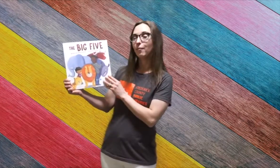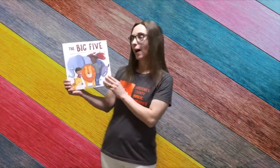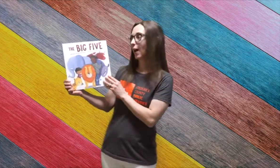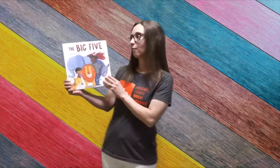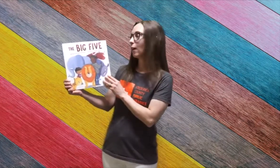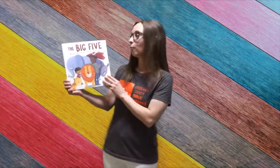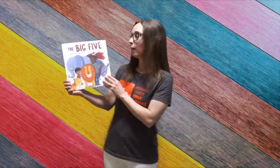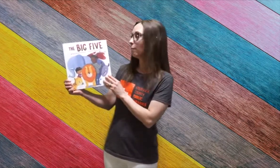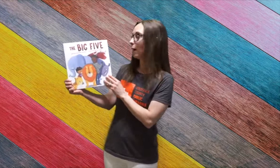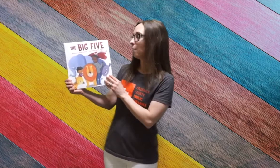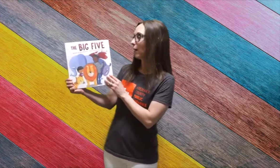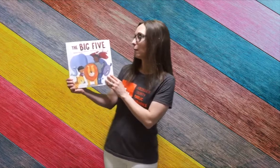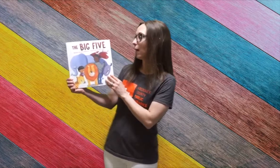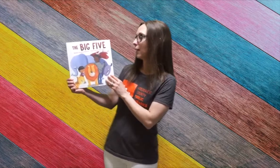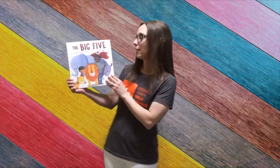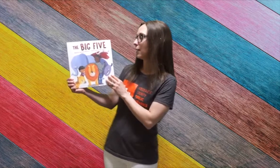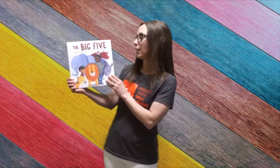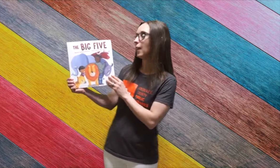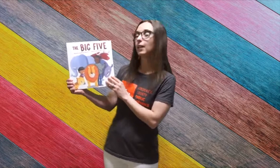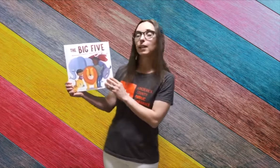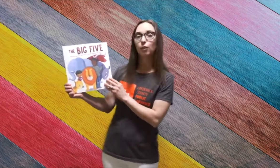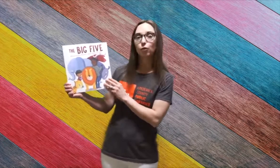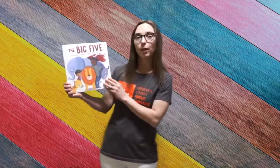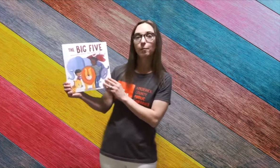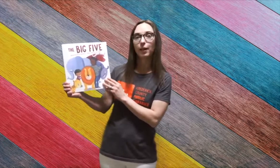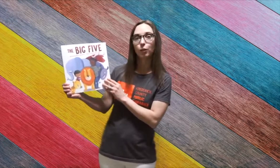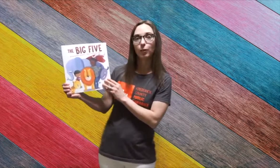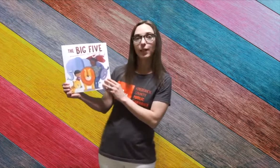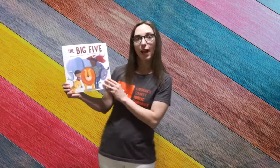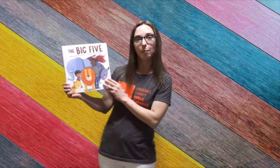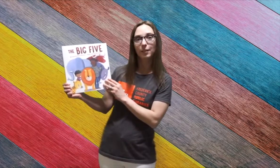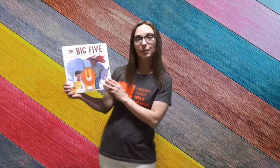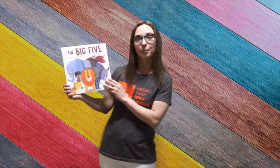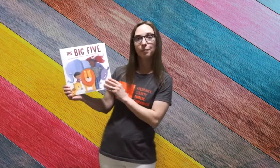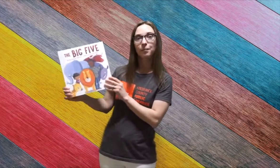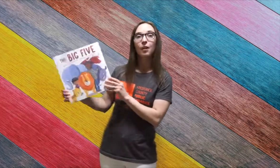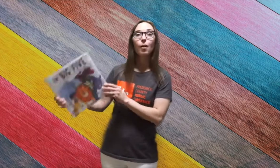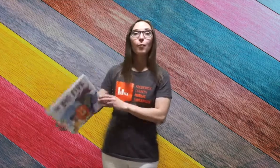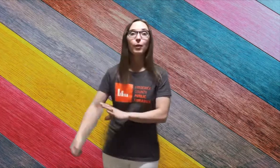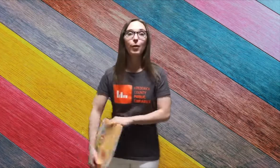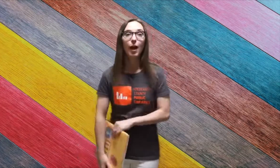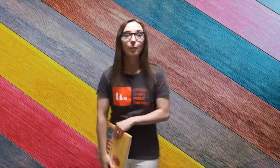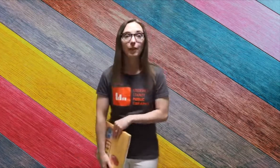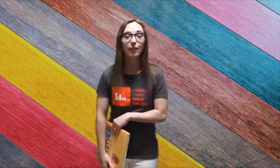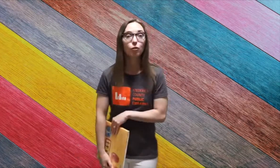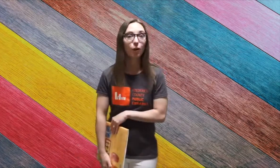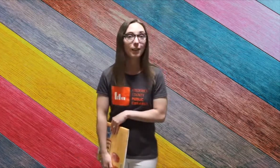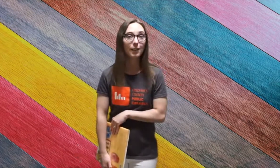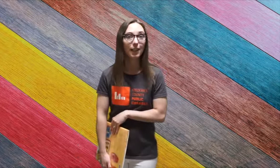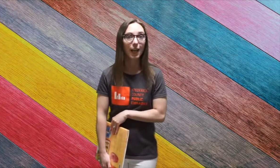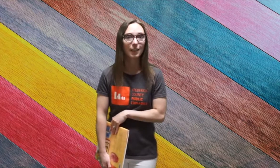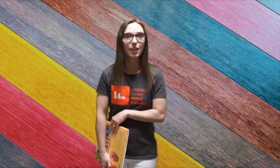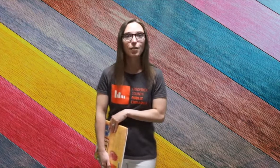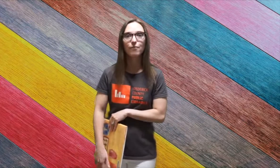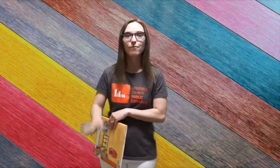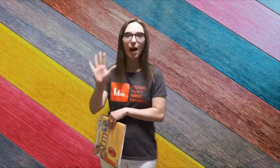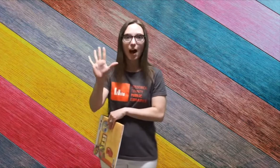Five, written by Bella Macatini and illustrated by Judy Abbott. Will you help me try to guess the five